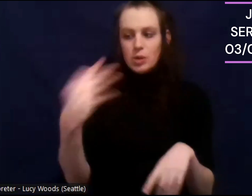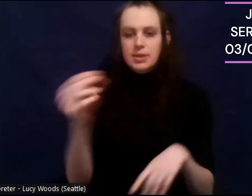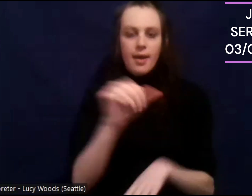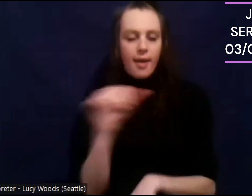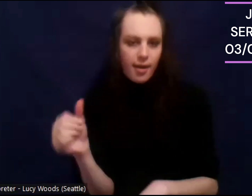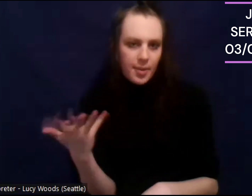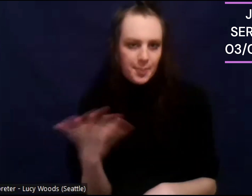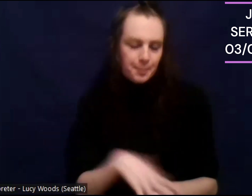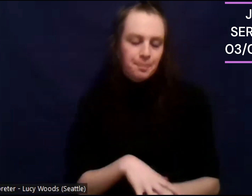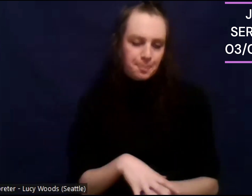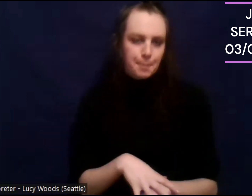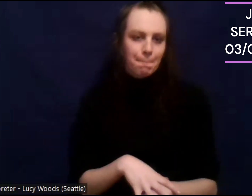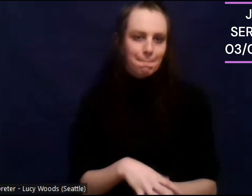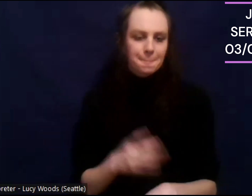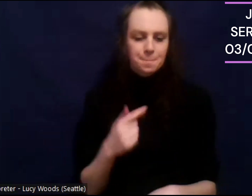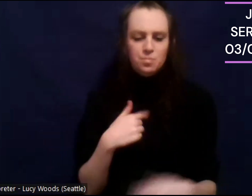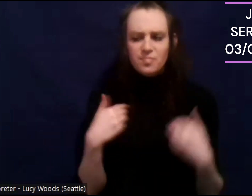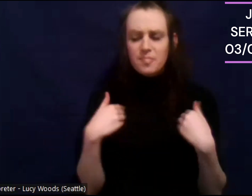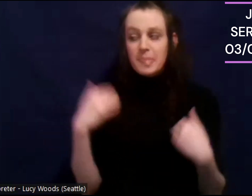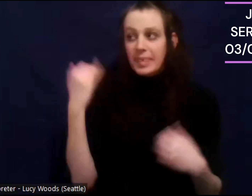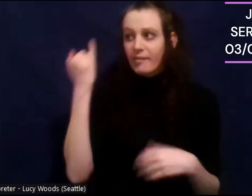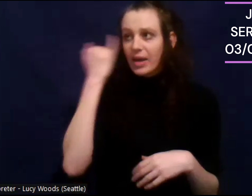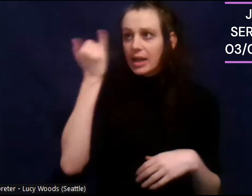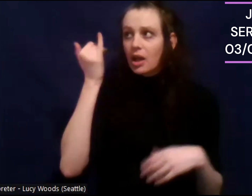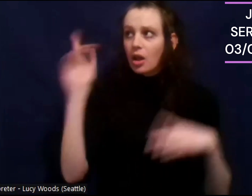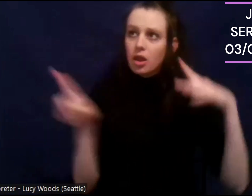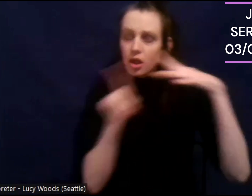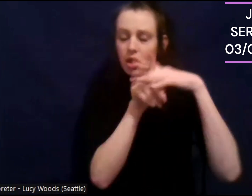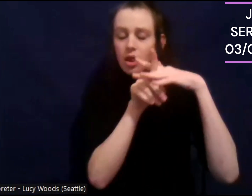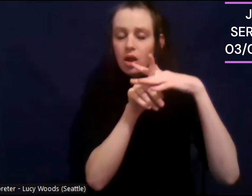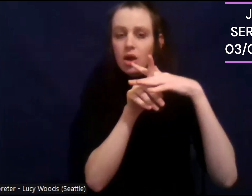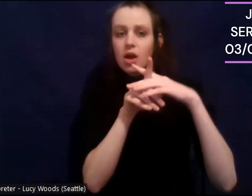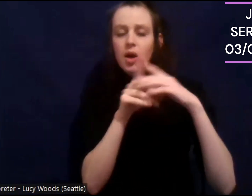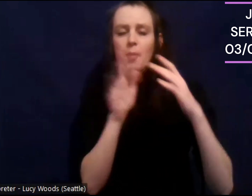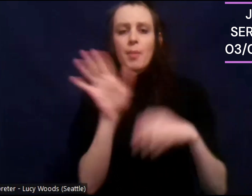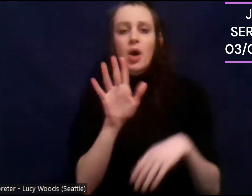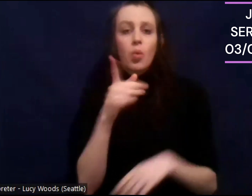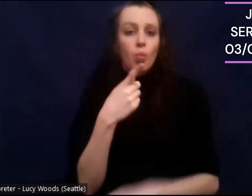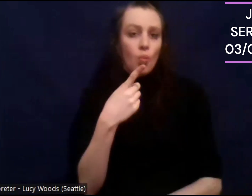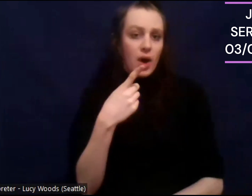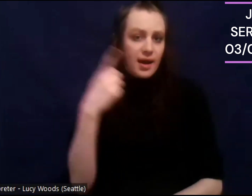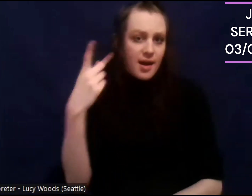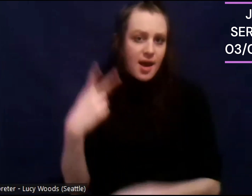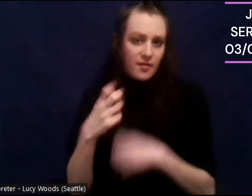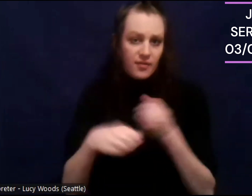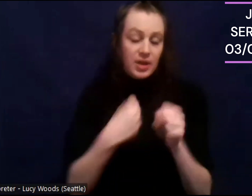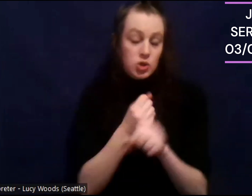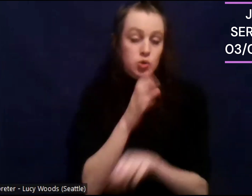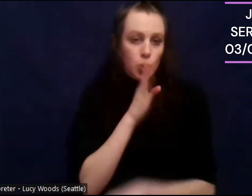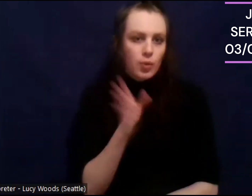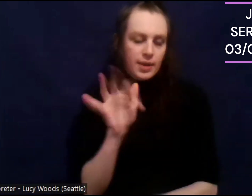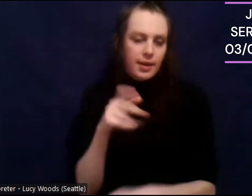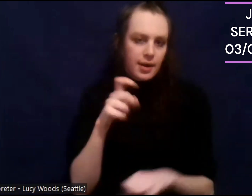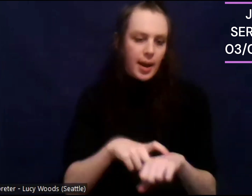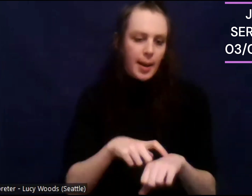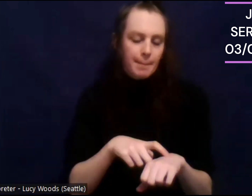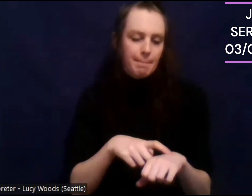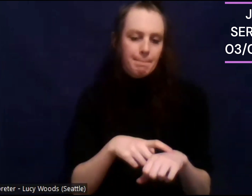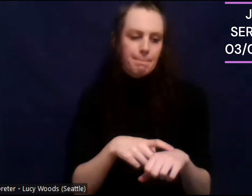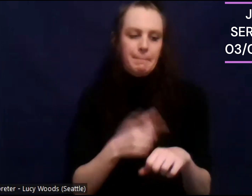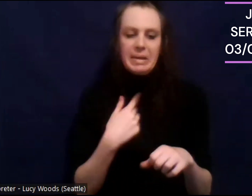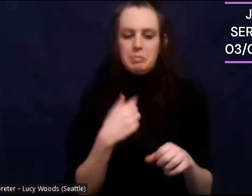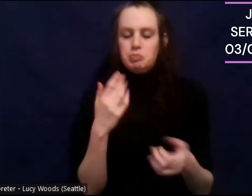had this crazy idea in my head. I was about a year and a half sober by the time I stopped working AA. And I remember I had this great idea